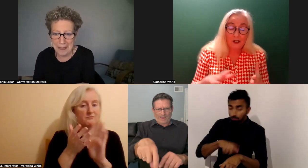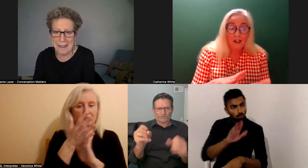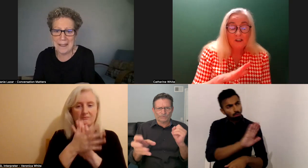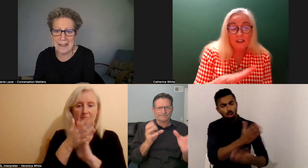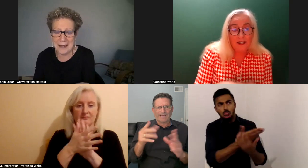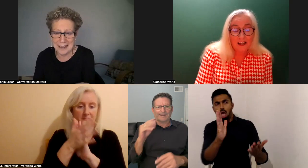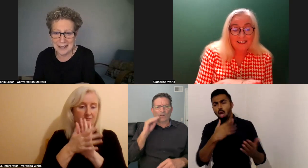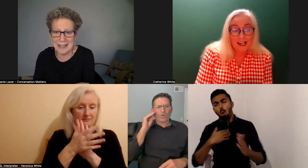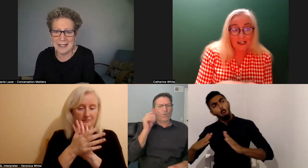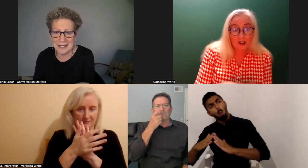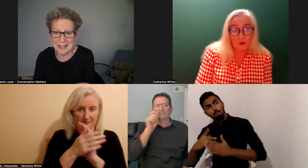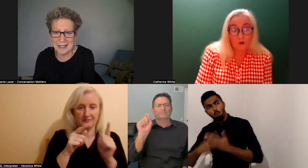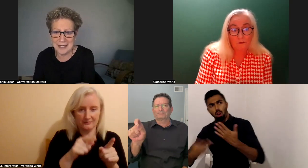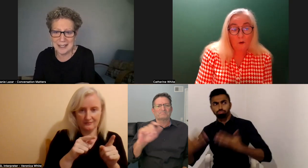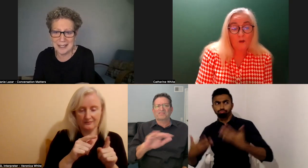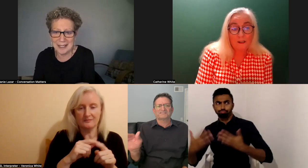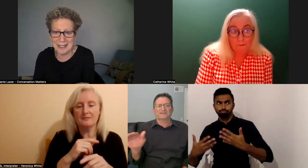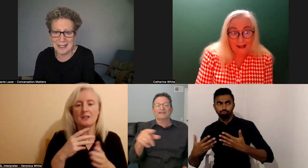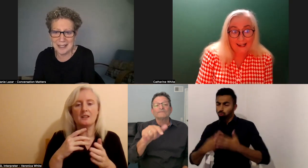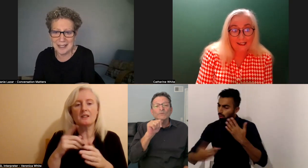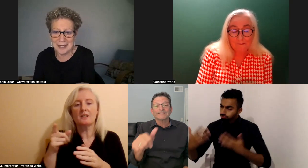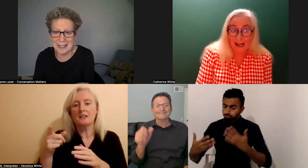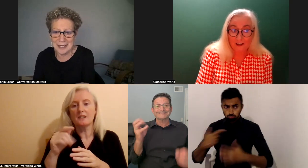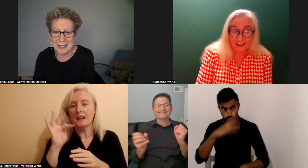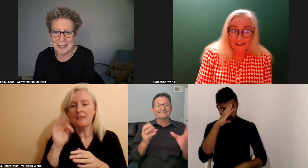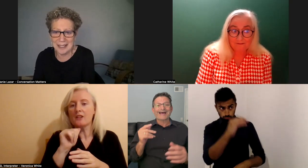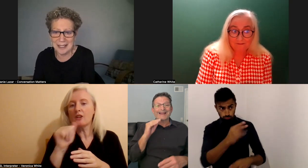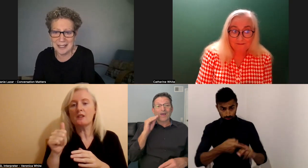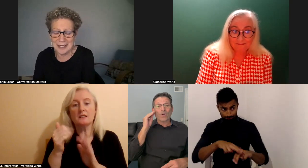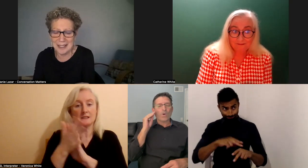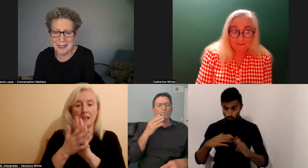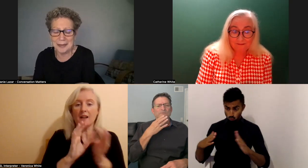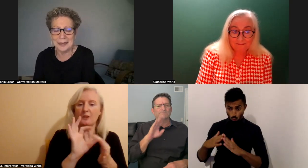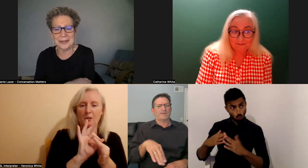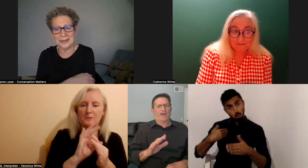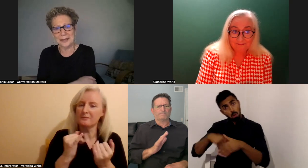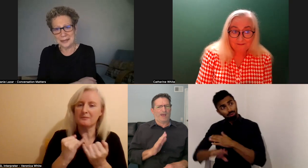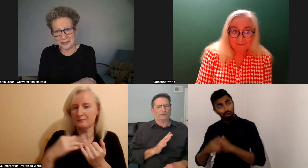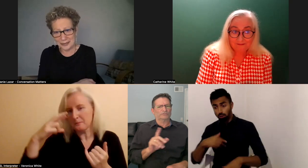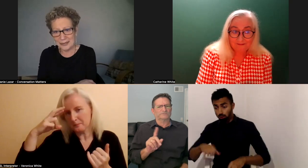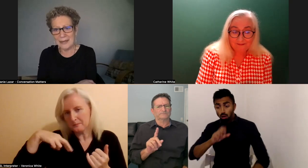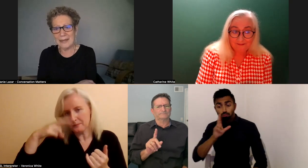it. To not sign at home was bad manners.